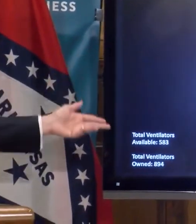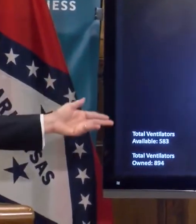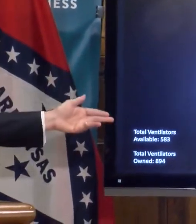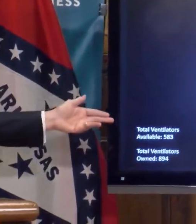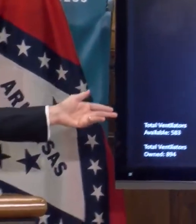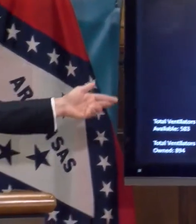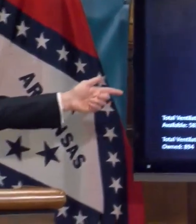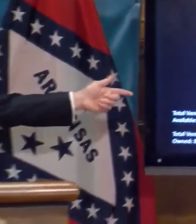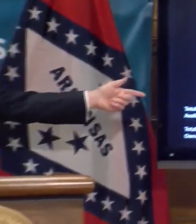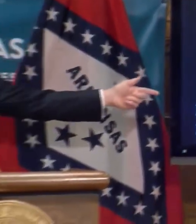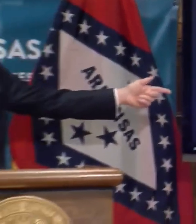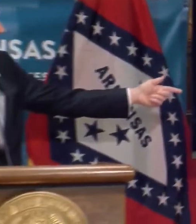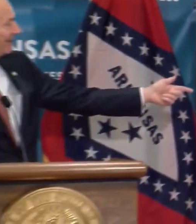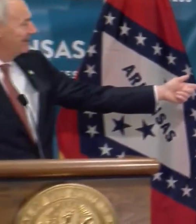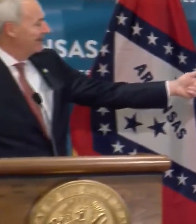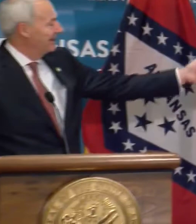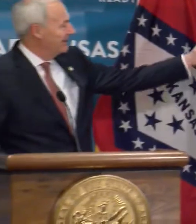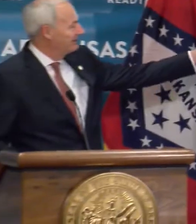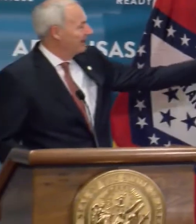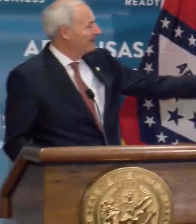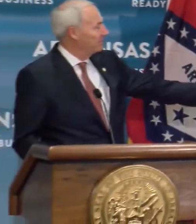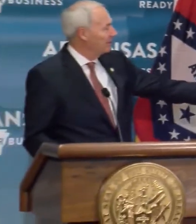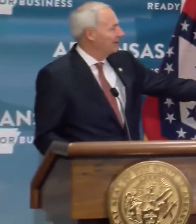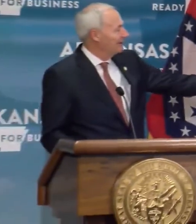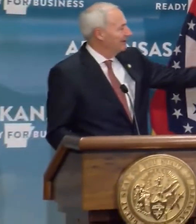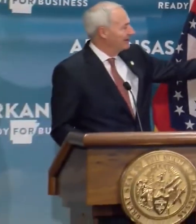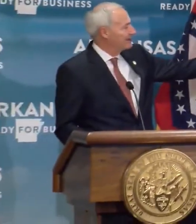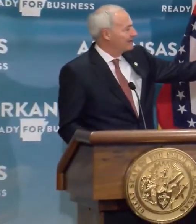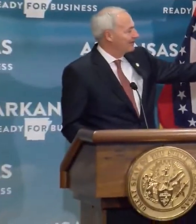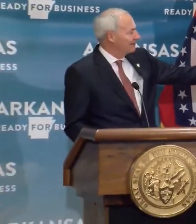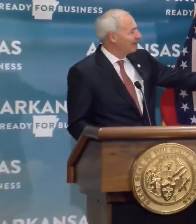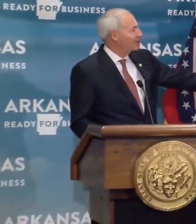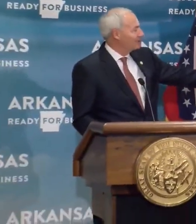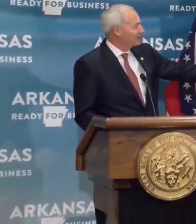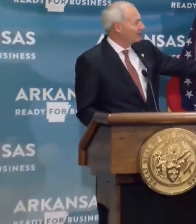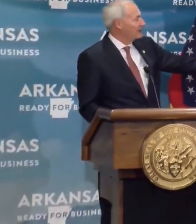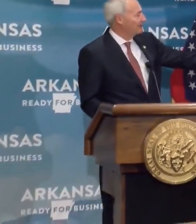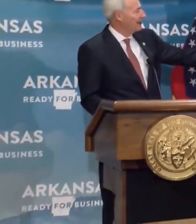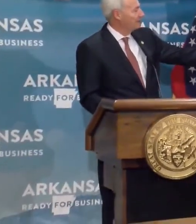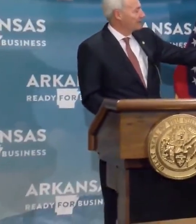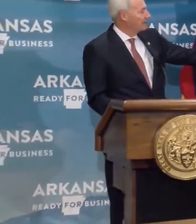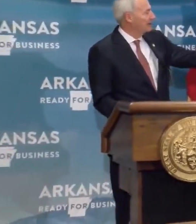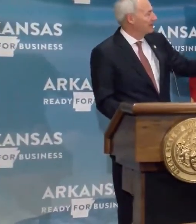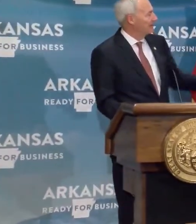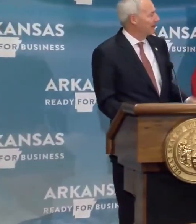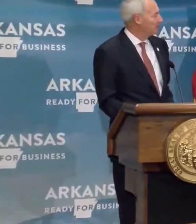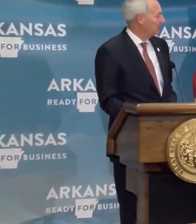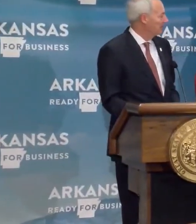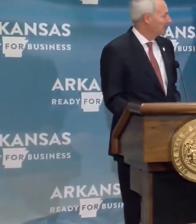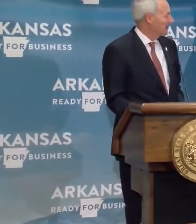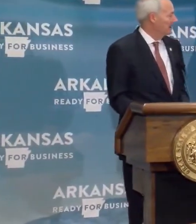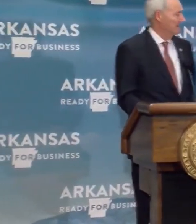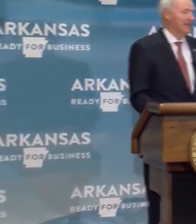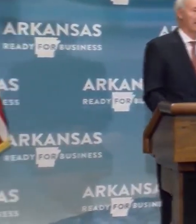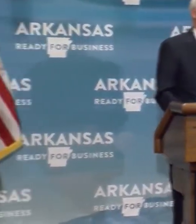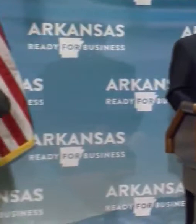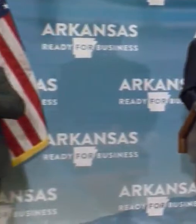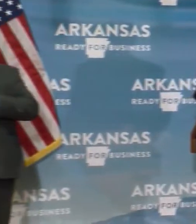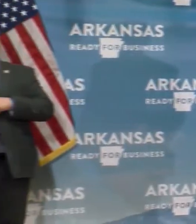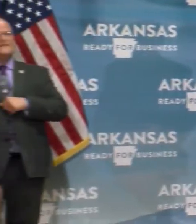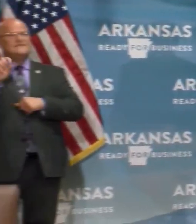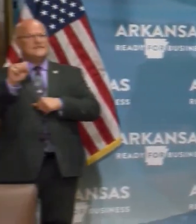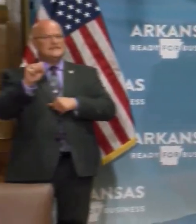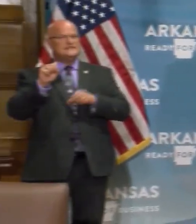this is different than the other slides, that the available is larger, 65% available